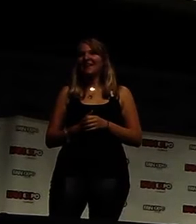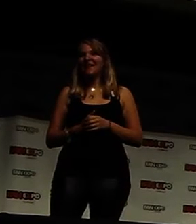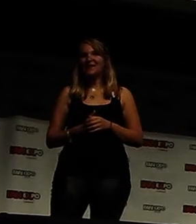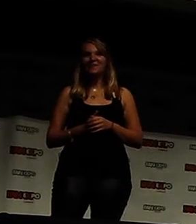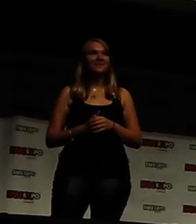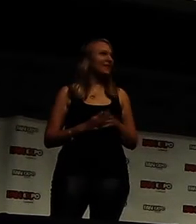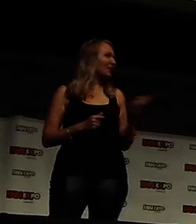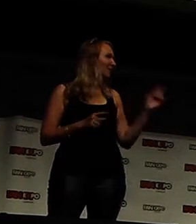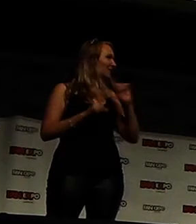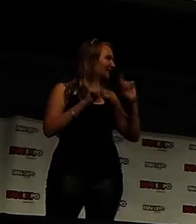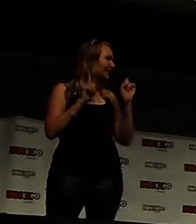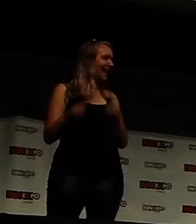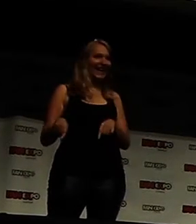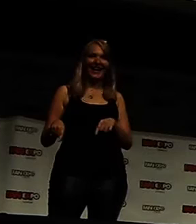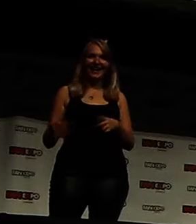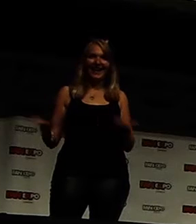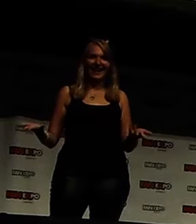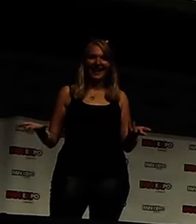What did you say?